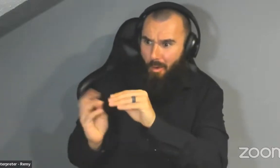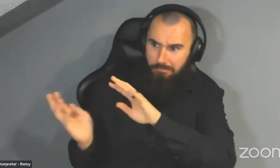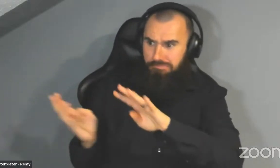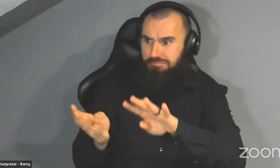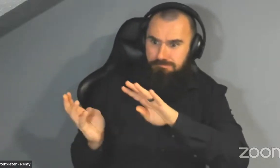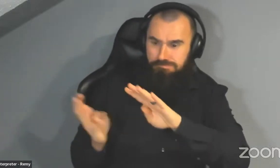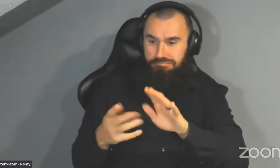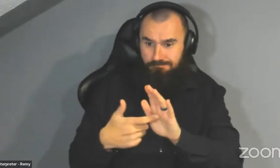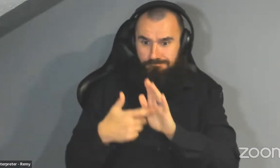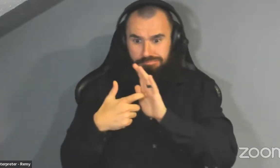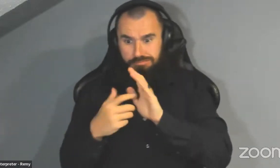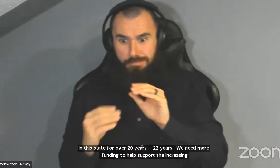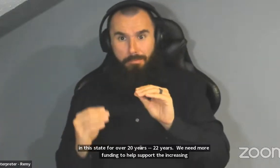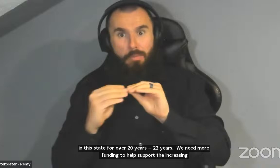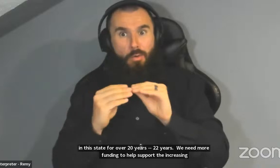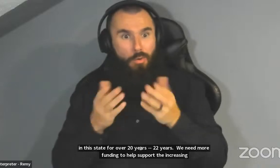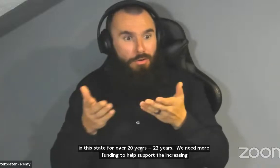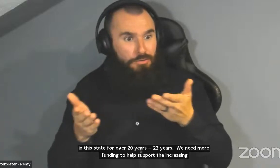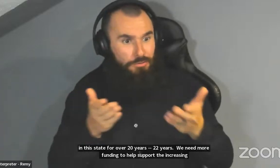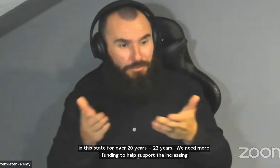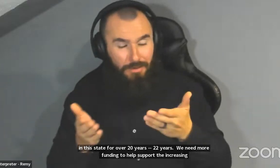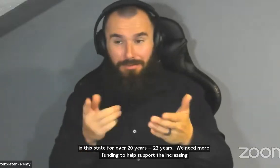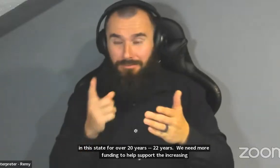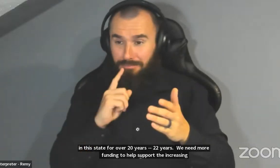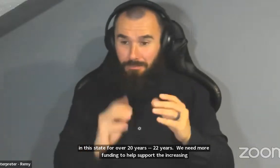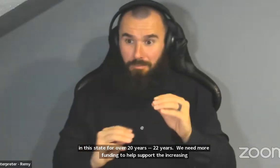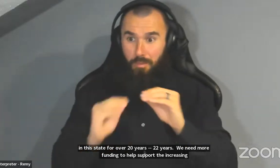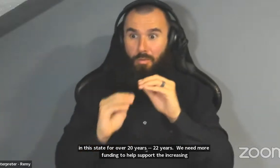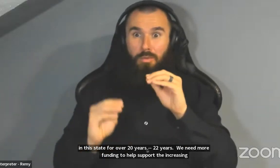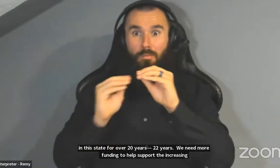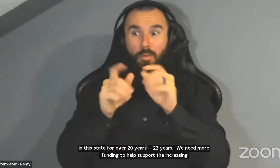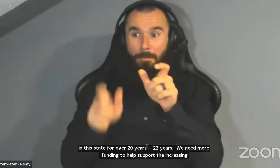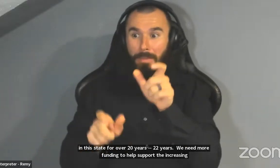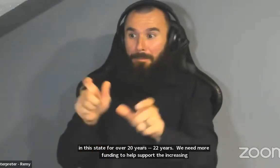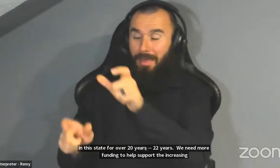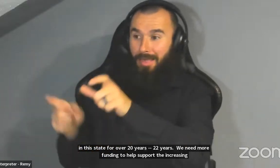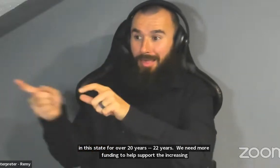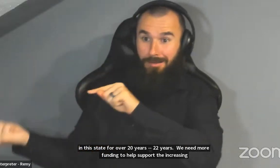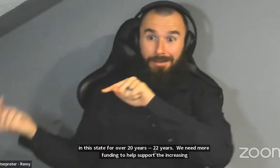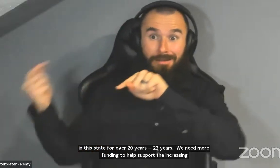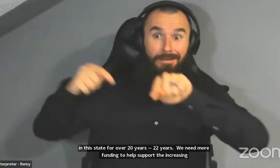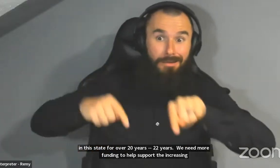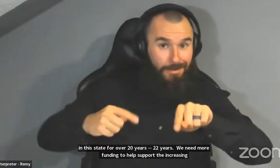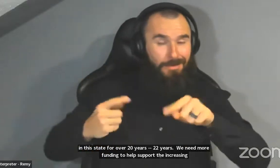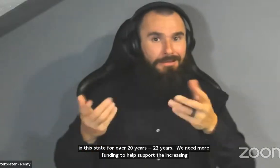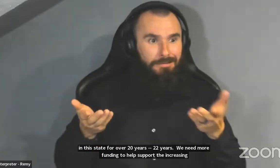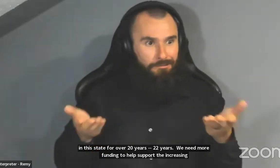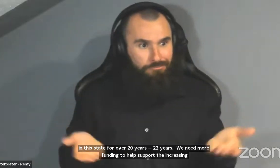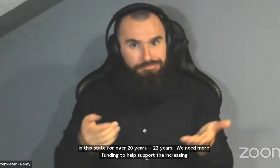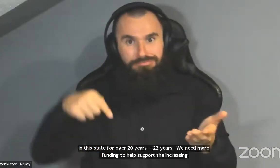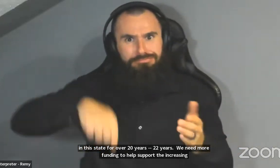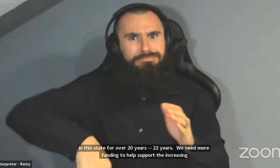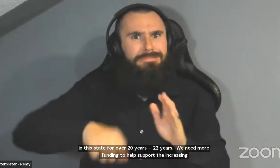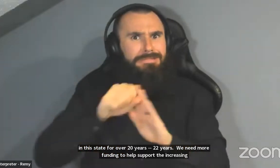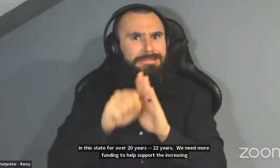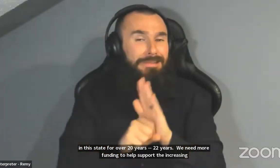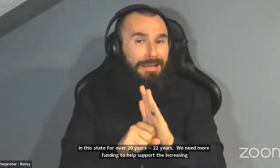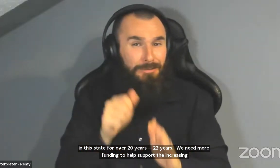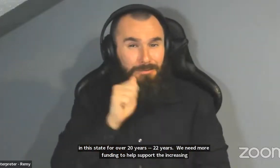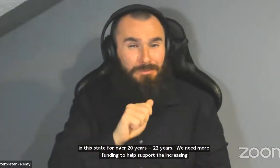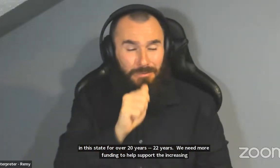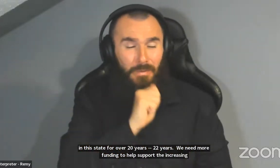for services and the increasing number of people who are coming to our state.